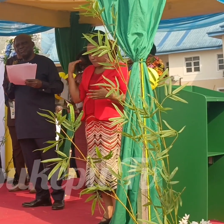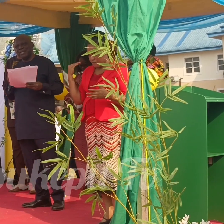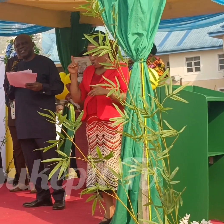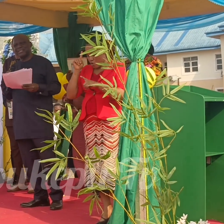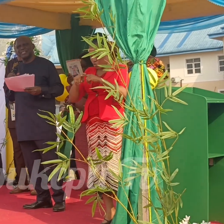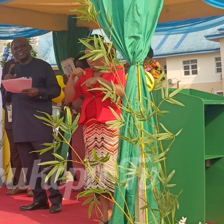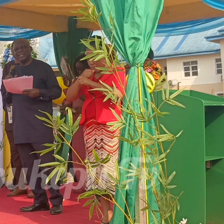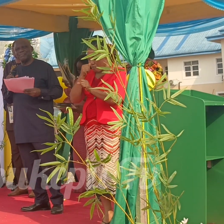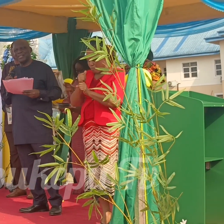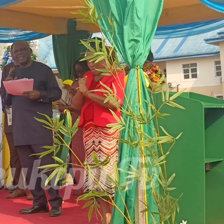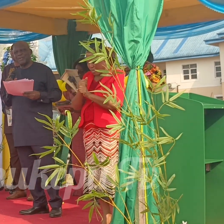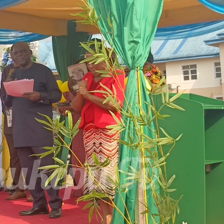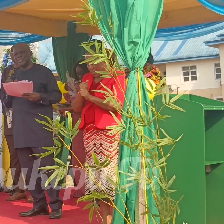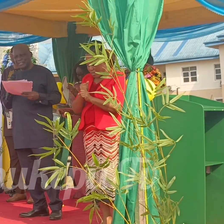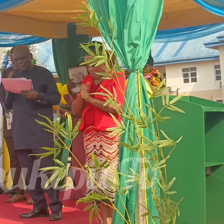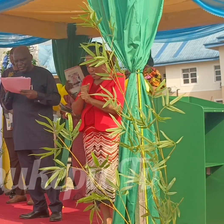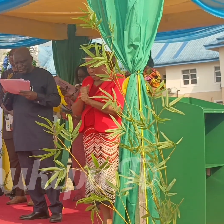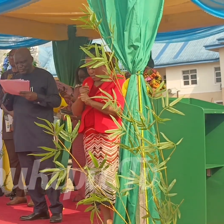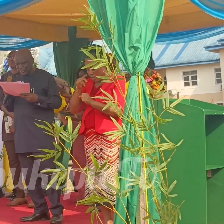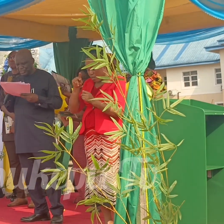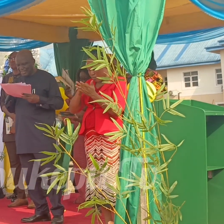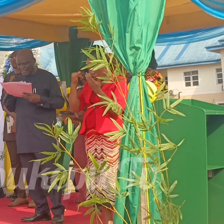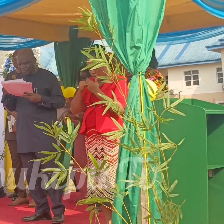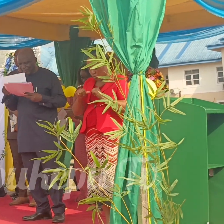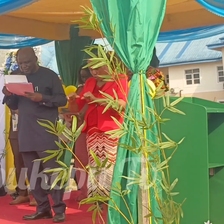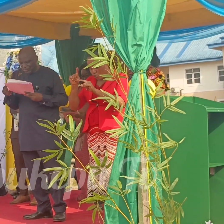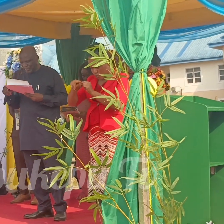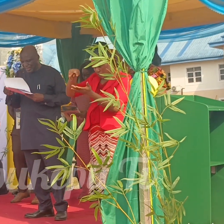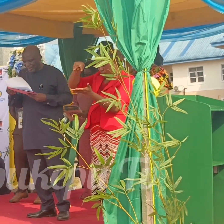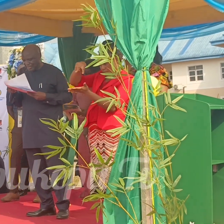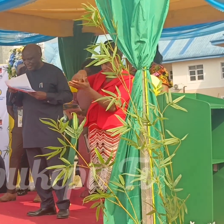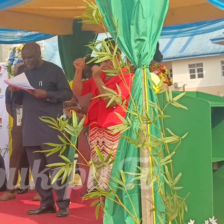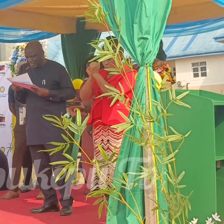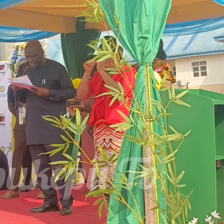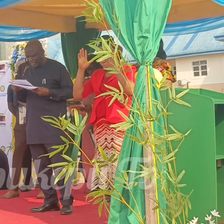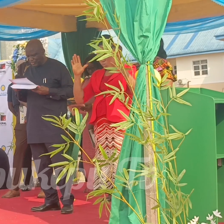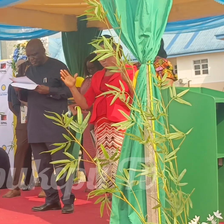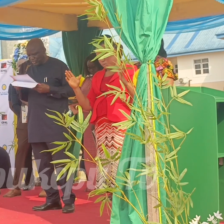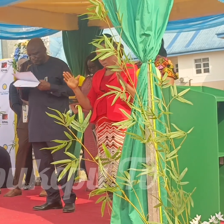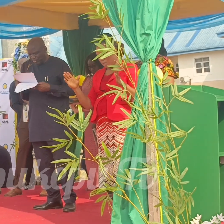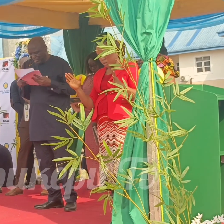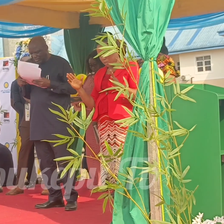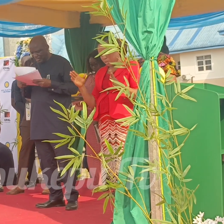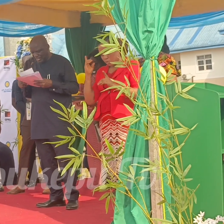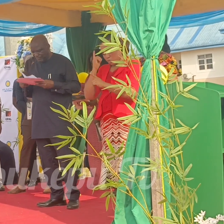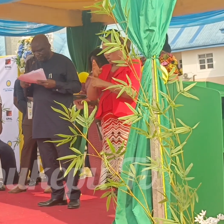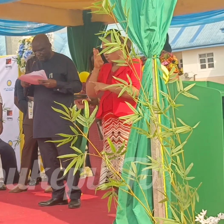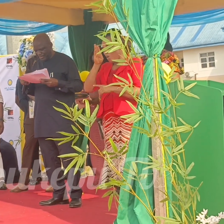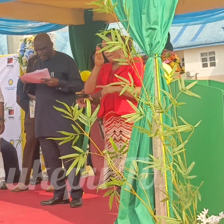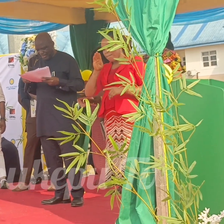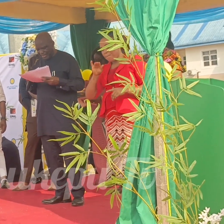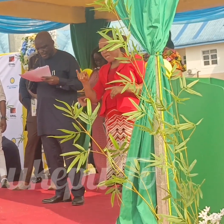to make our projects continue to stand without just being